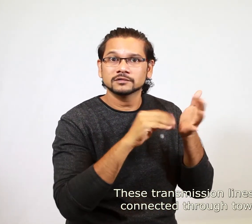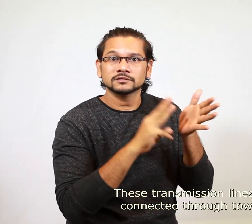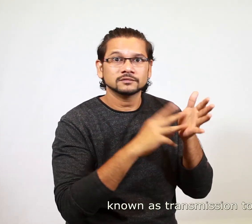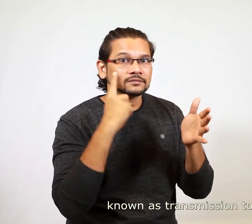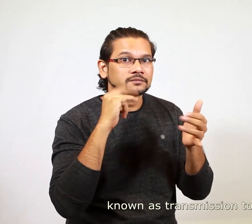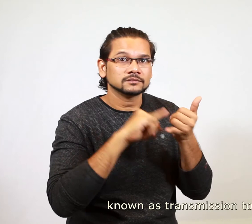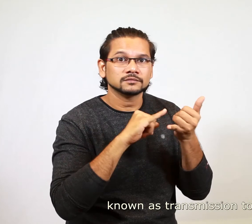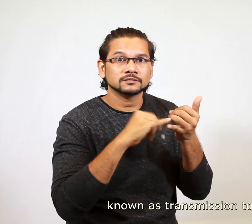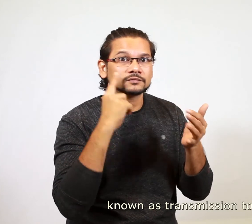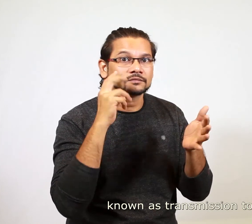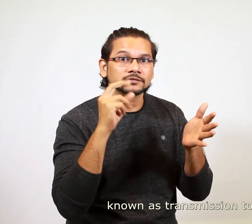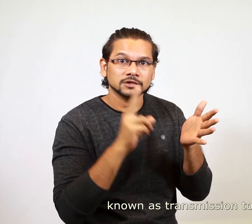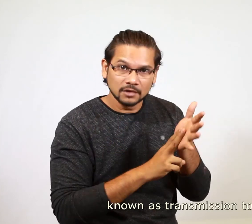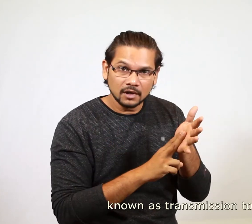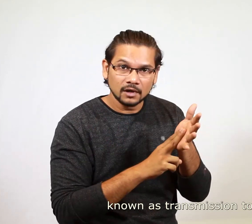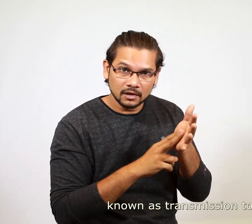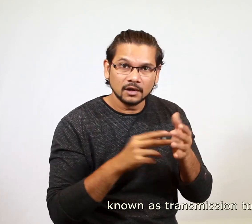known as transmission towers.